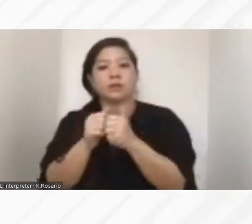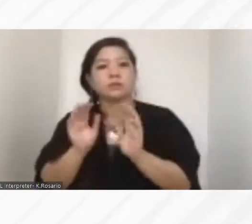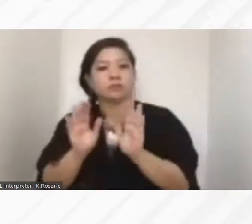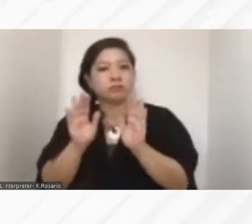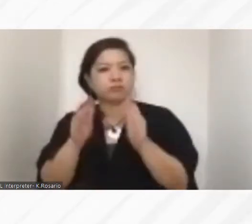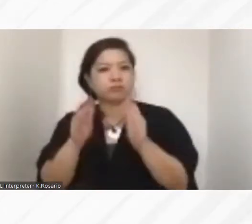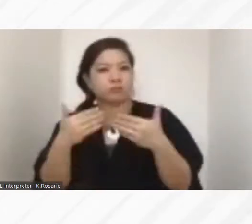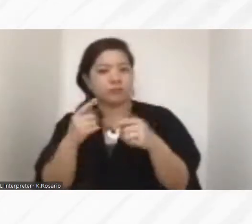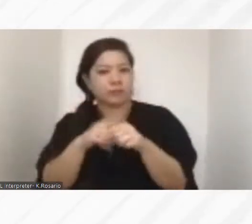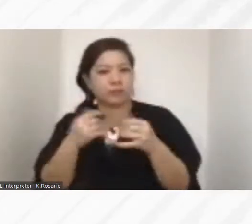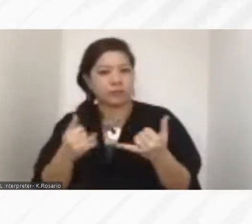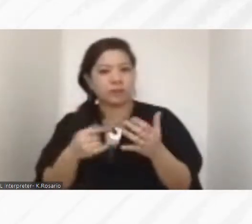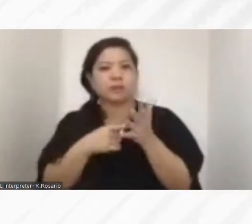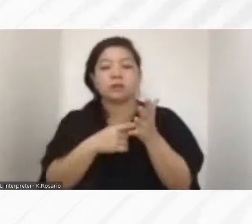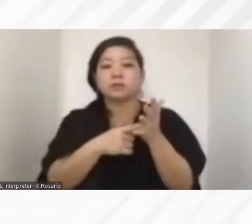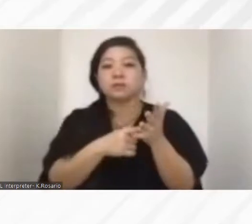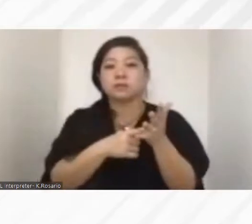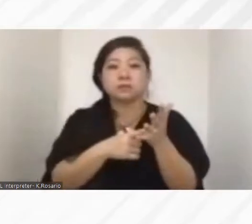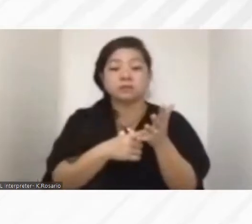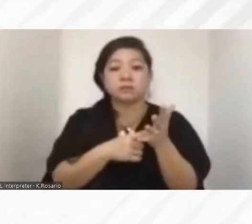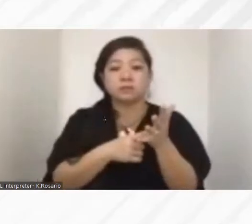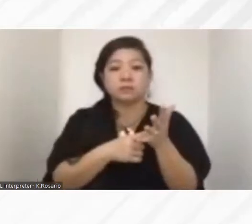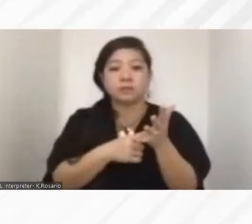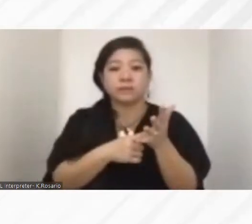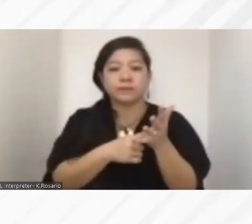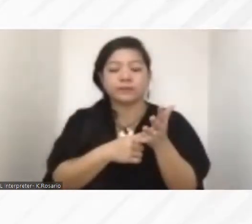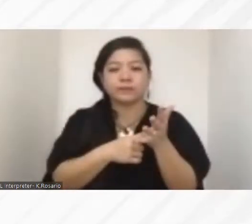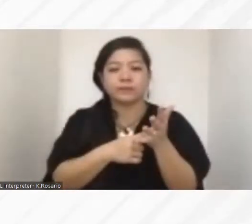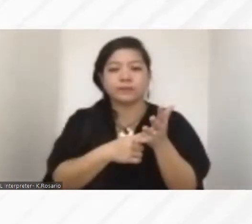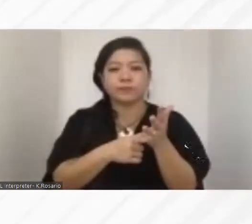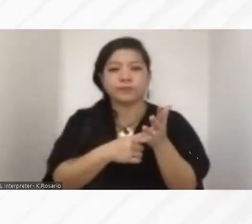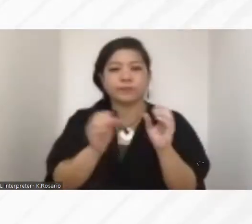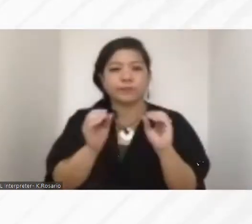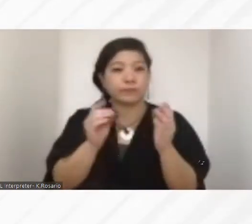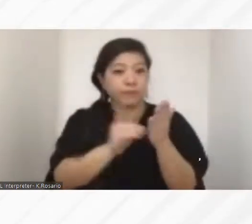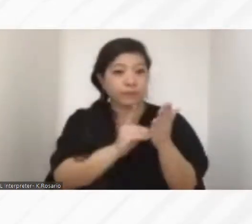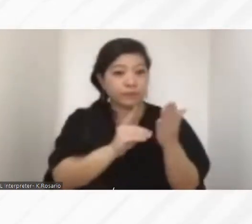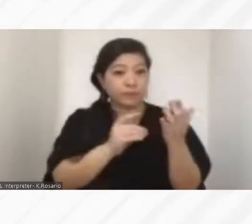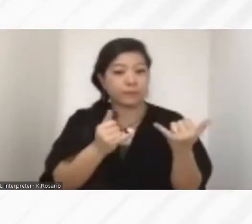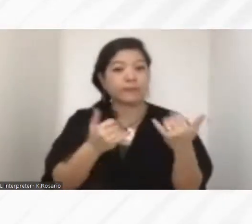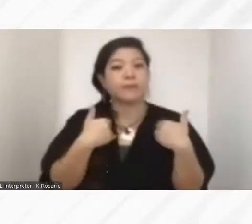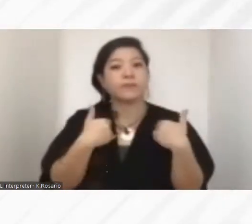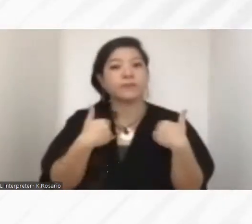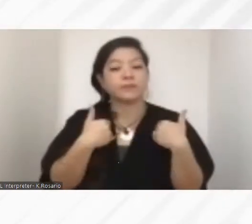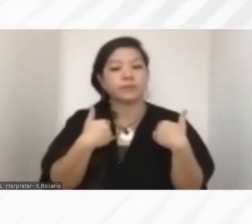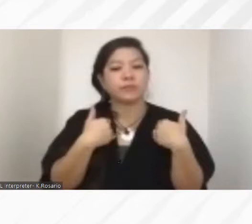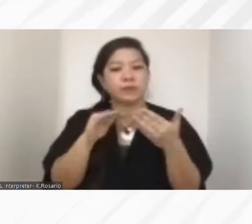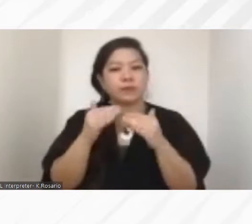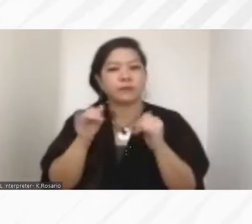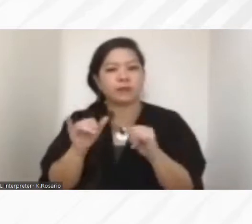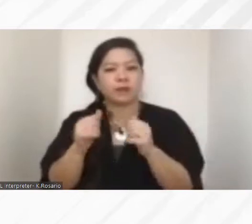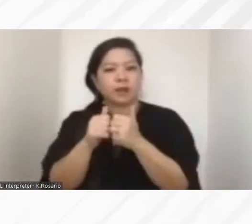need. This enemy, invisible to the naked eye and non-discriminatory, has called on the community to stand together